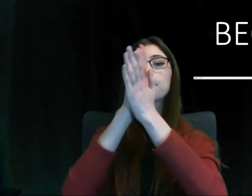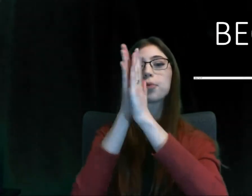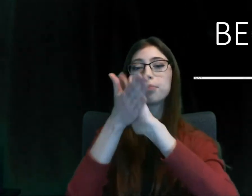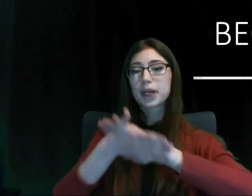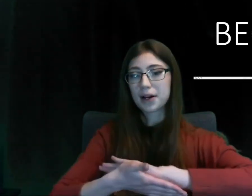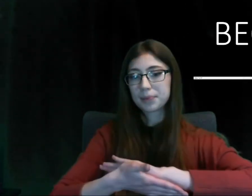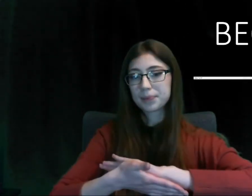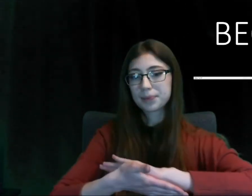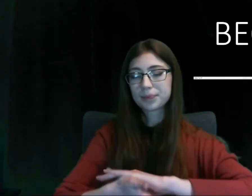become.